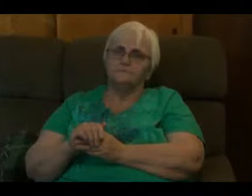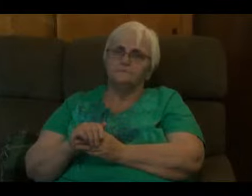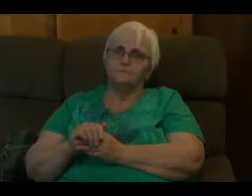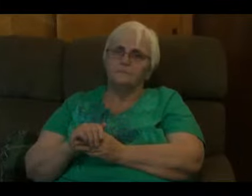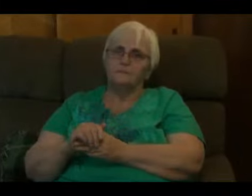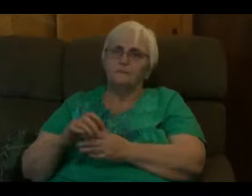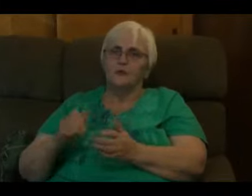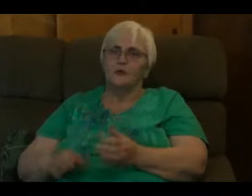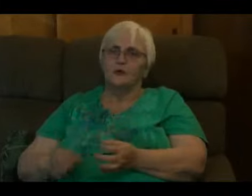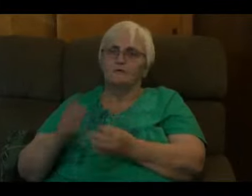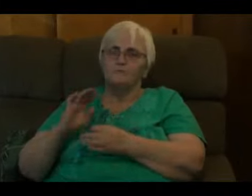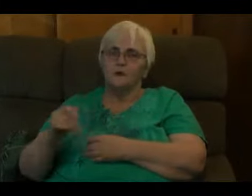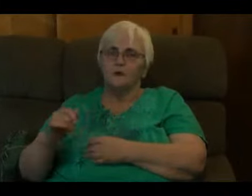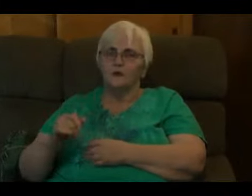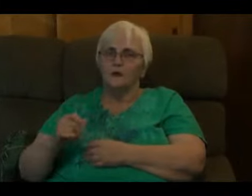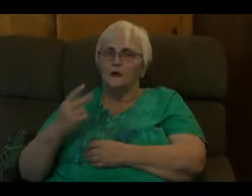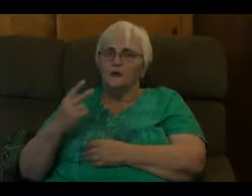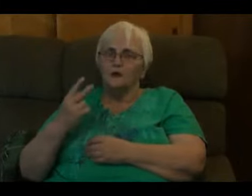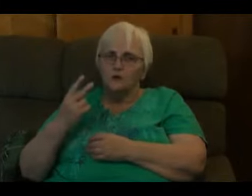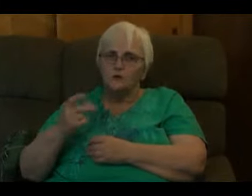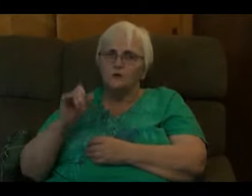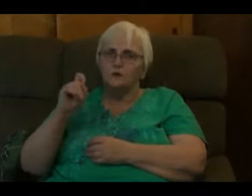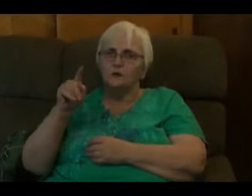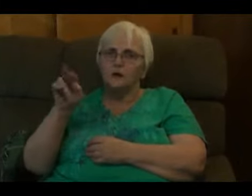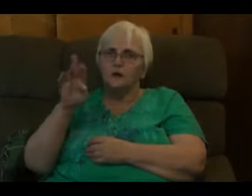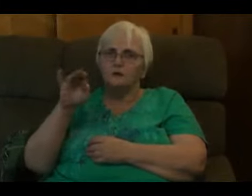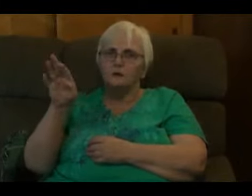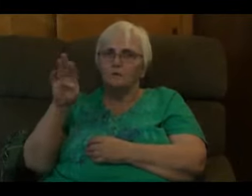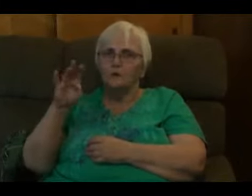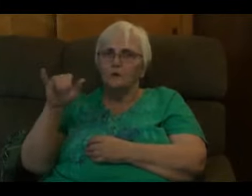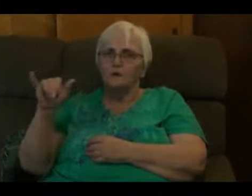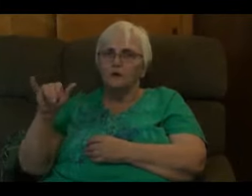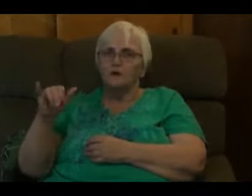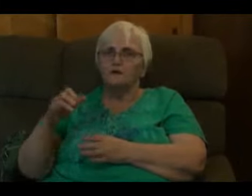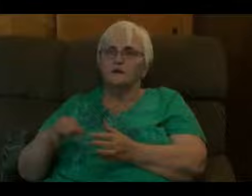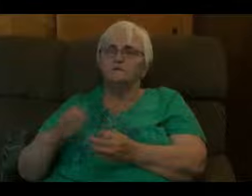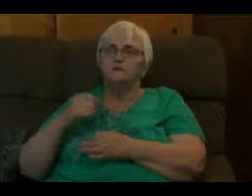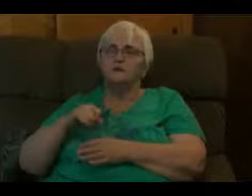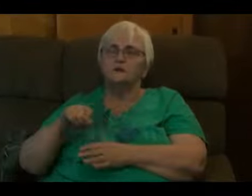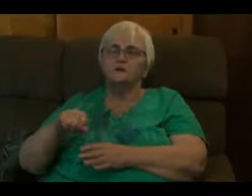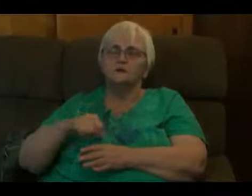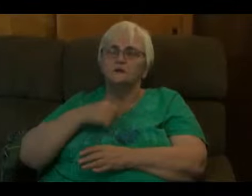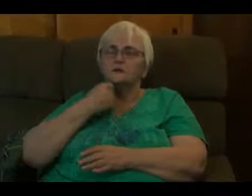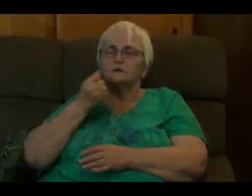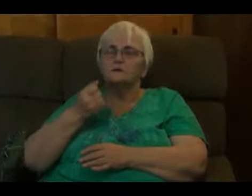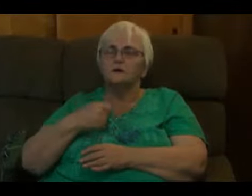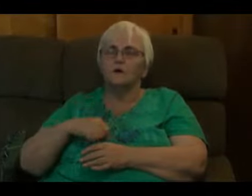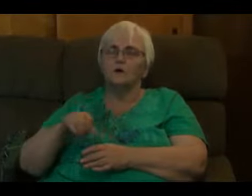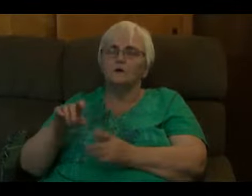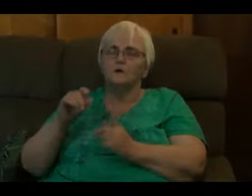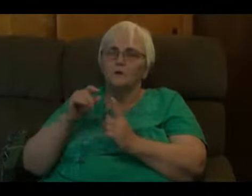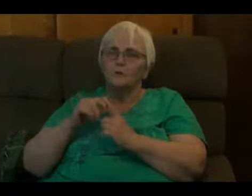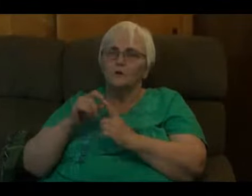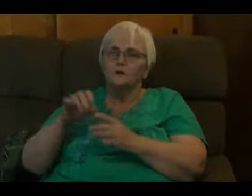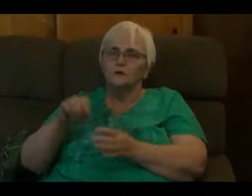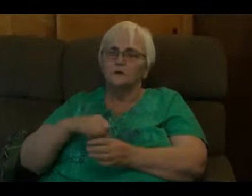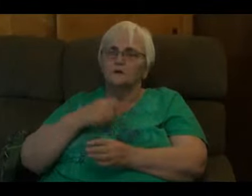Whether it be in the two testimonies, whether it be in the songs, I mean the song lyrics, whether it